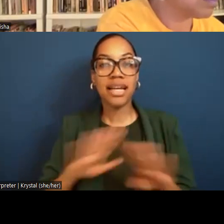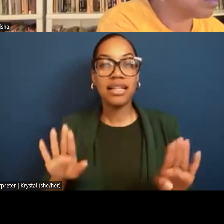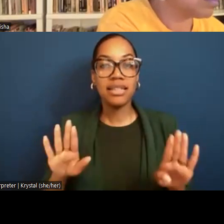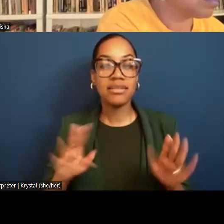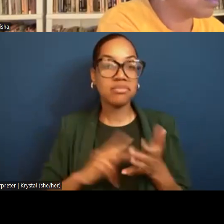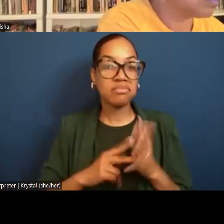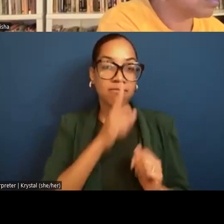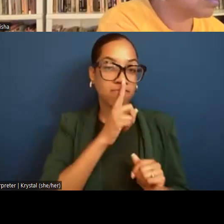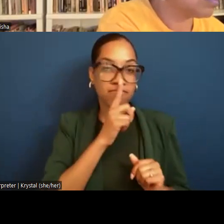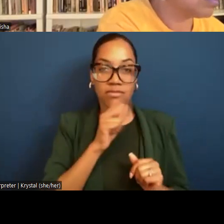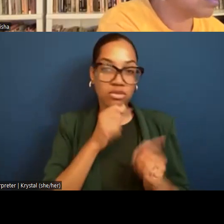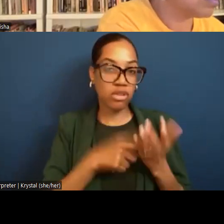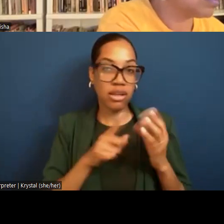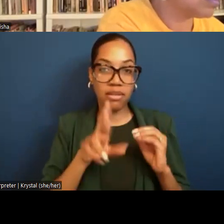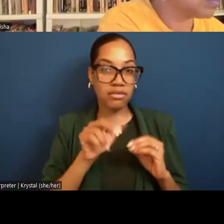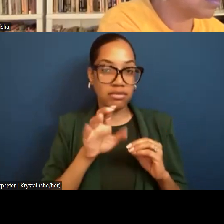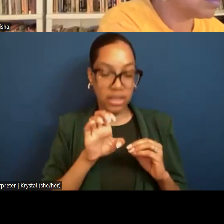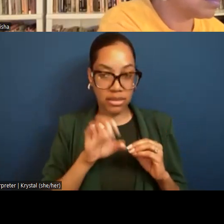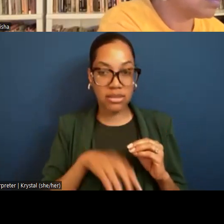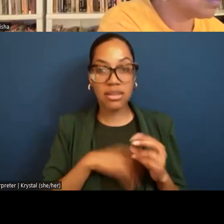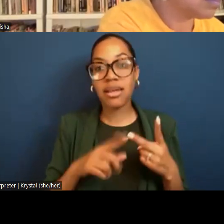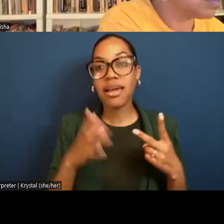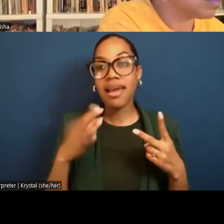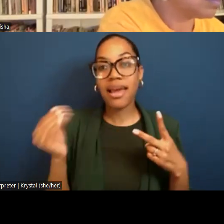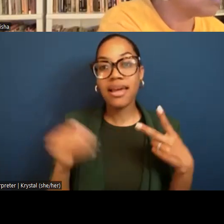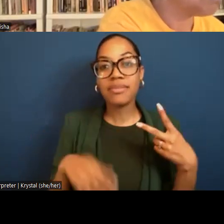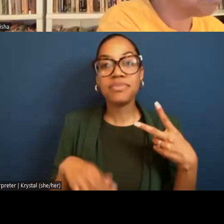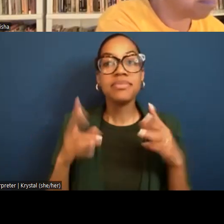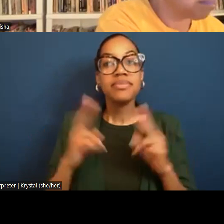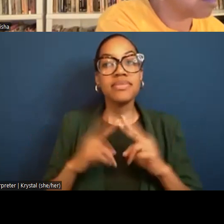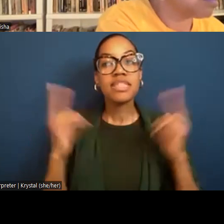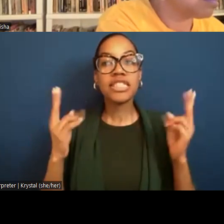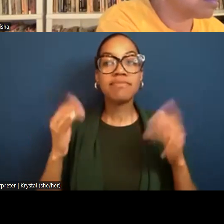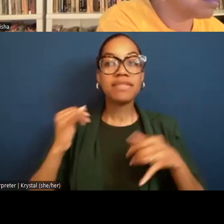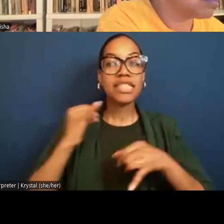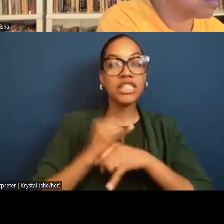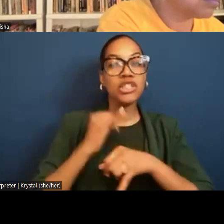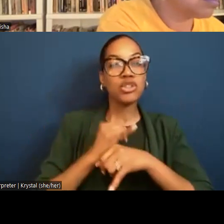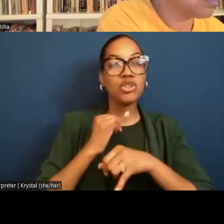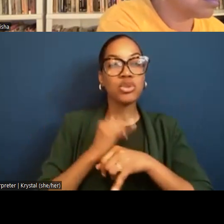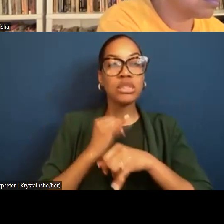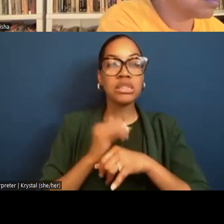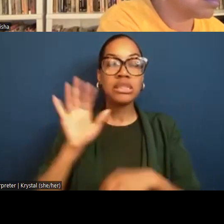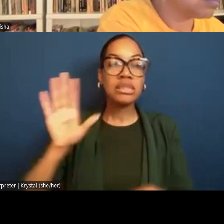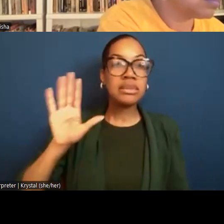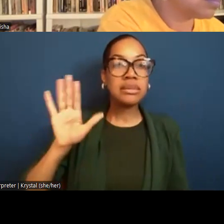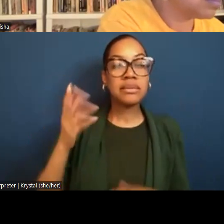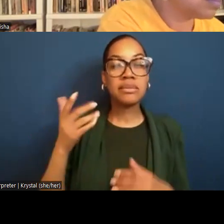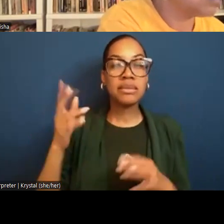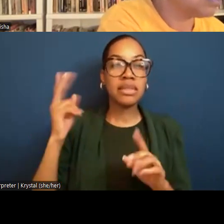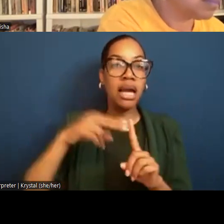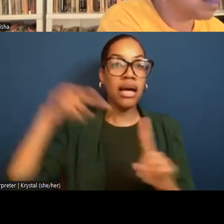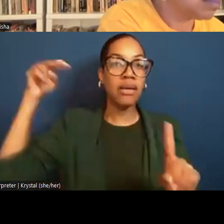Ron, and diversity superficial, I'd like to say. I have not ever really heard about explorations